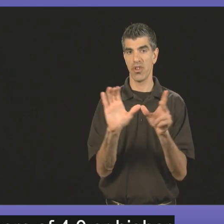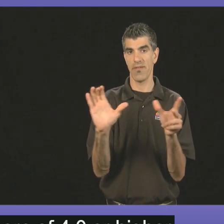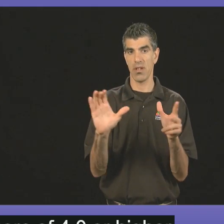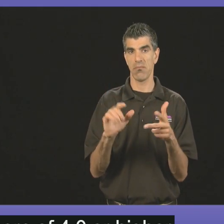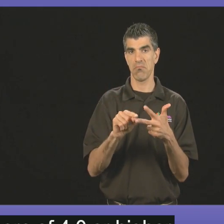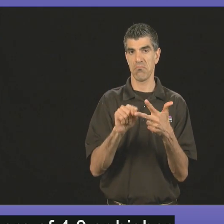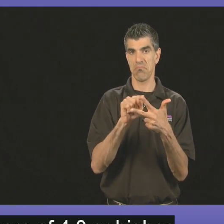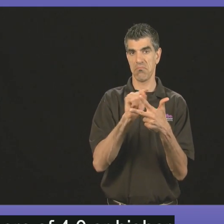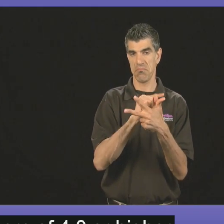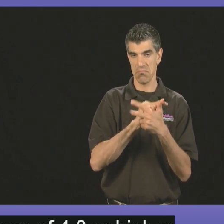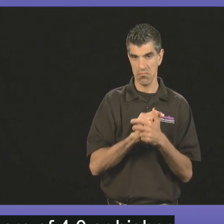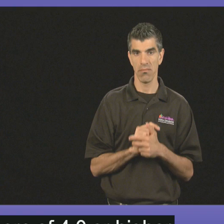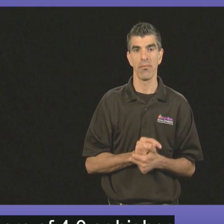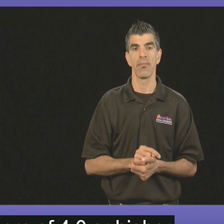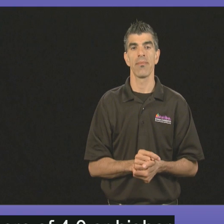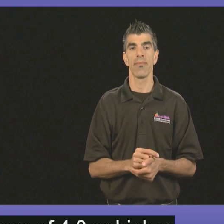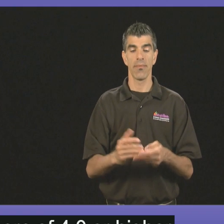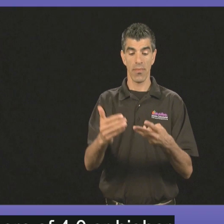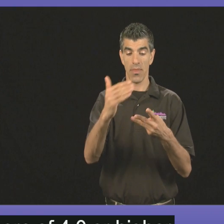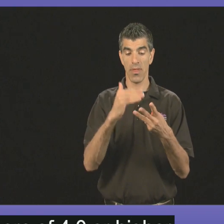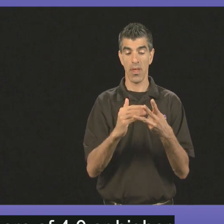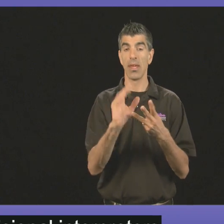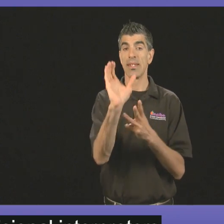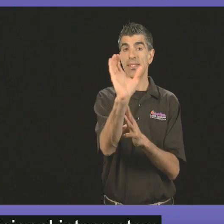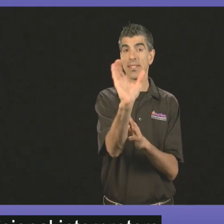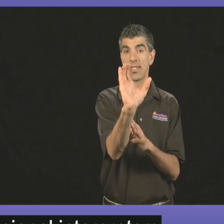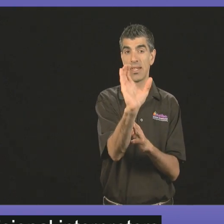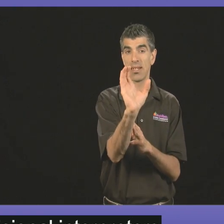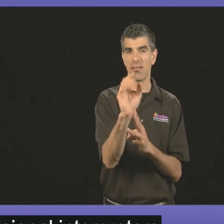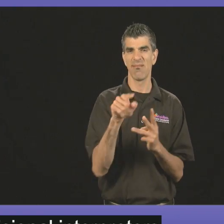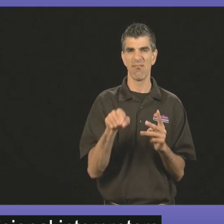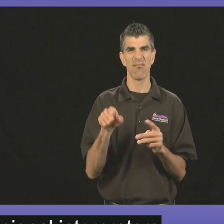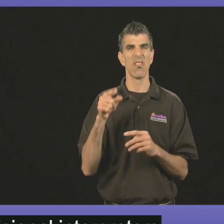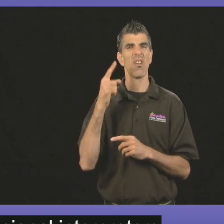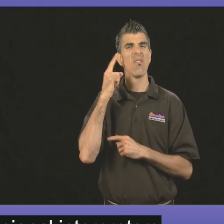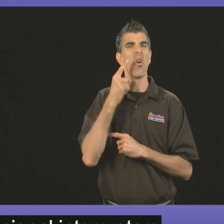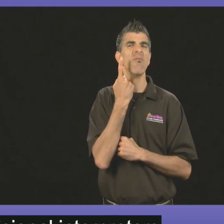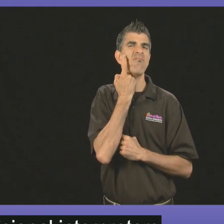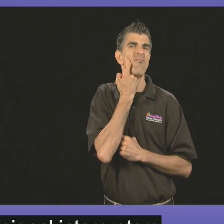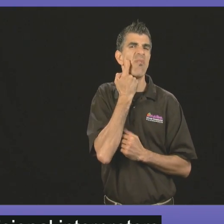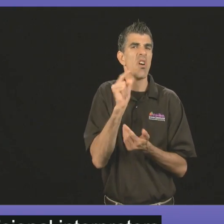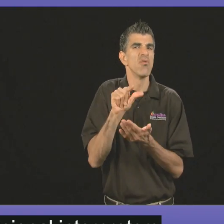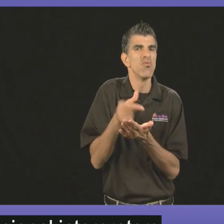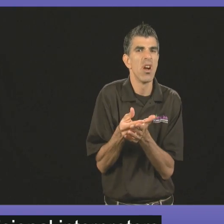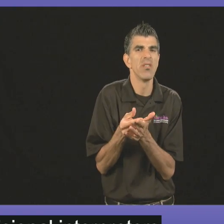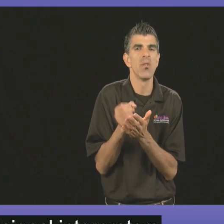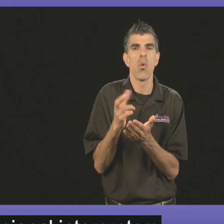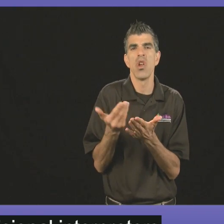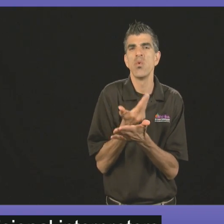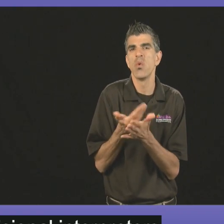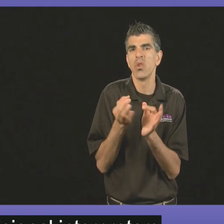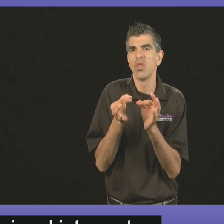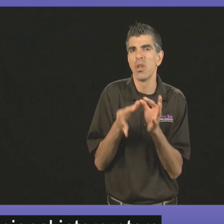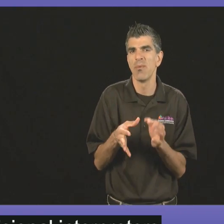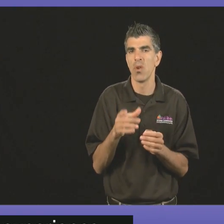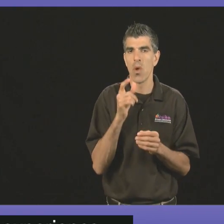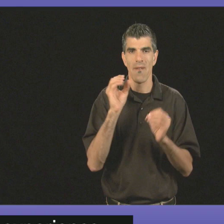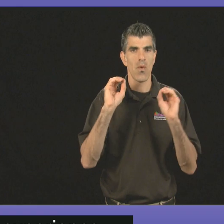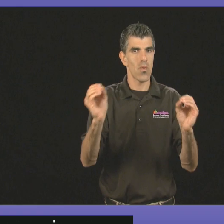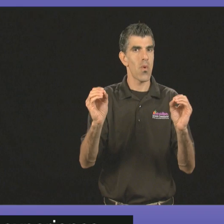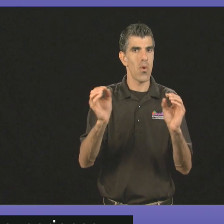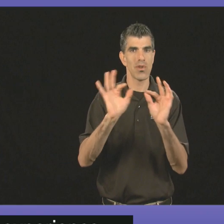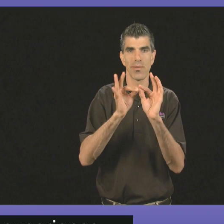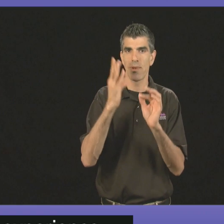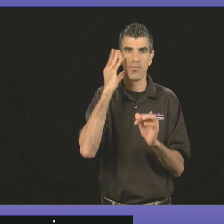be ACCI certified. Class C provisional interpreters are recent graduates who